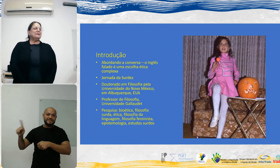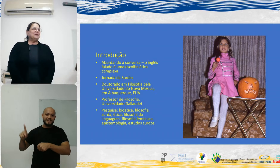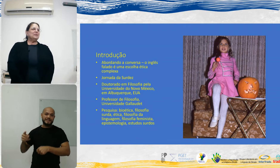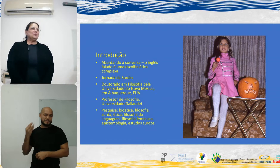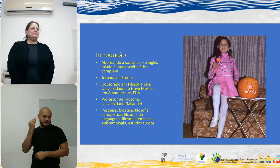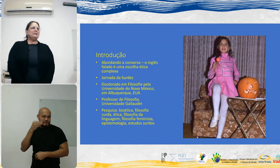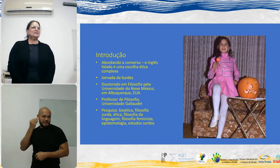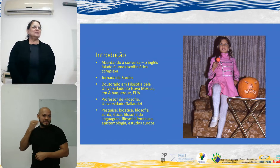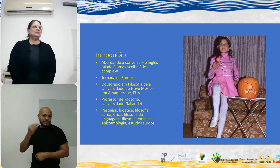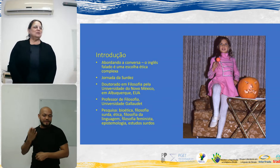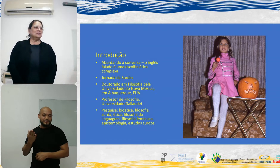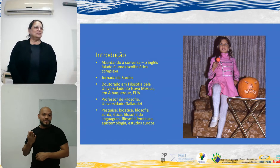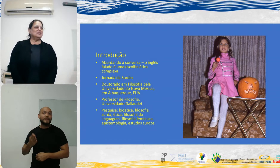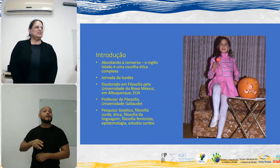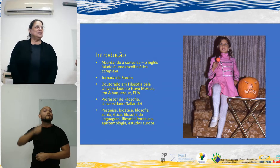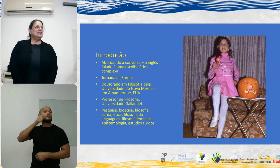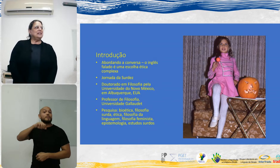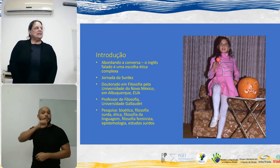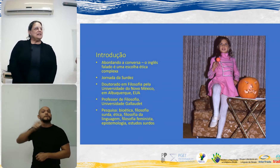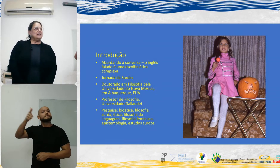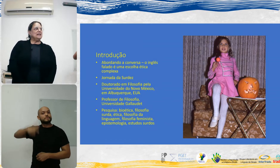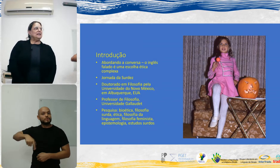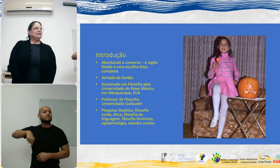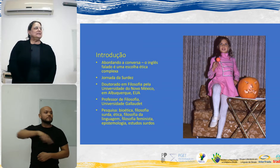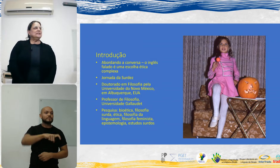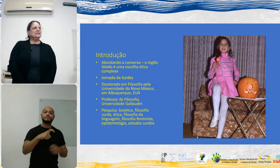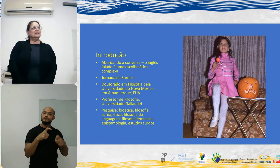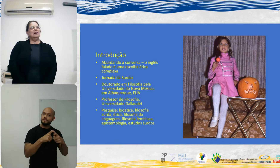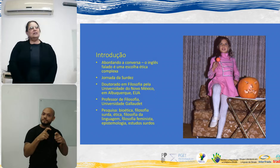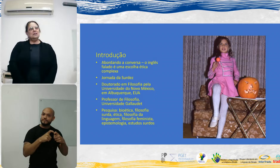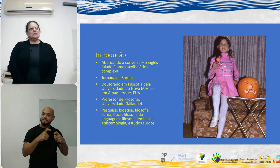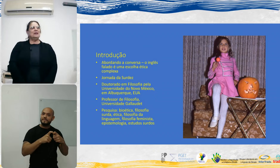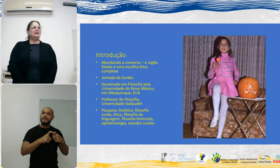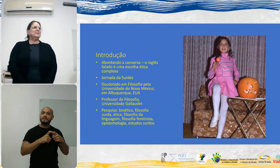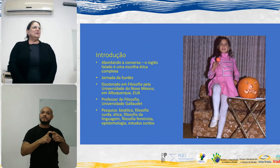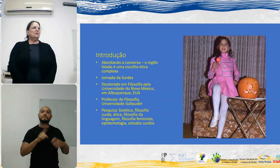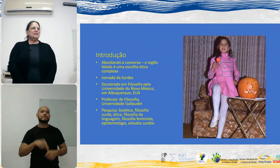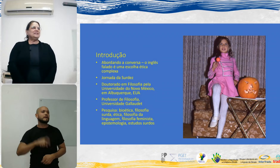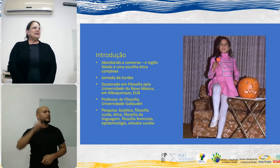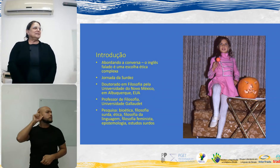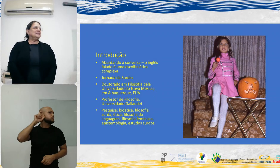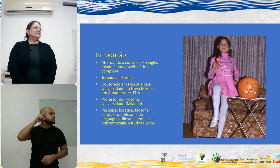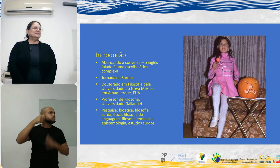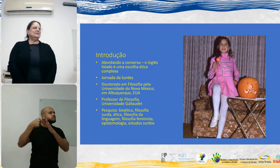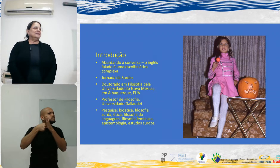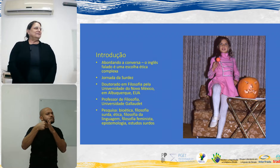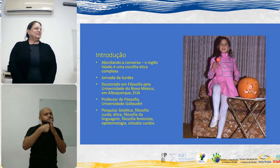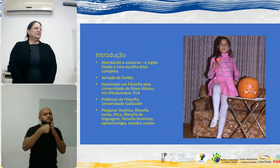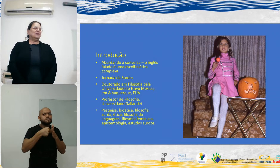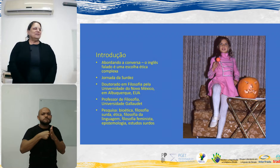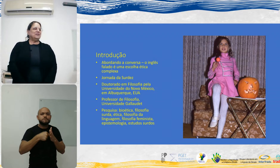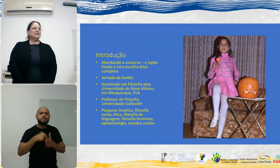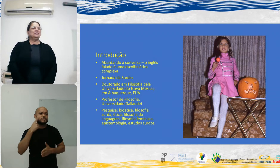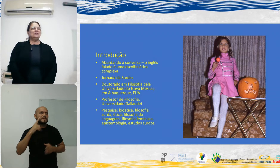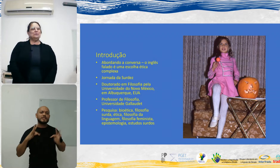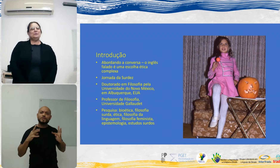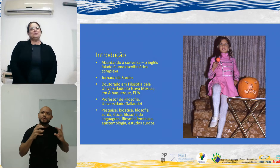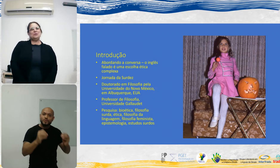my mother went back to the doctor. They did an audiogram and all the tests that deaf and